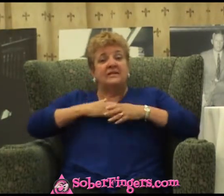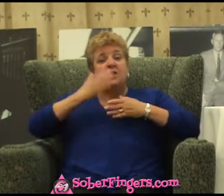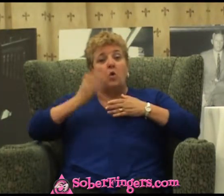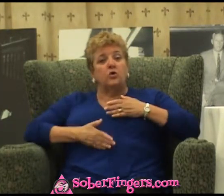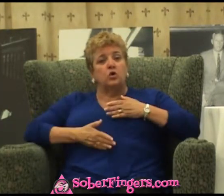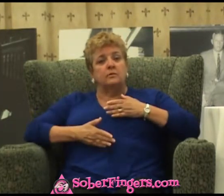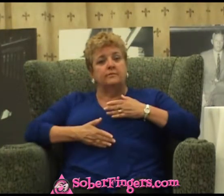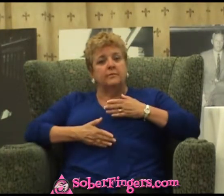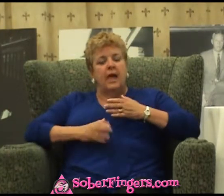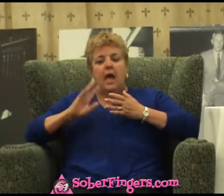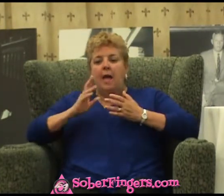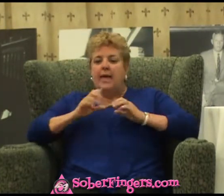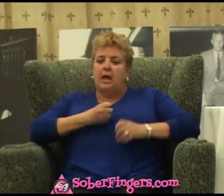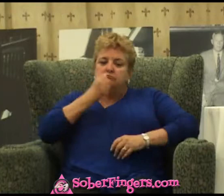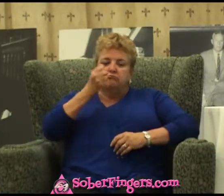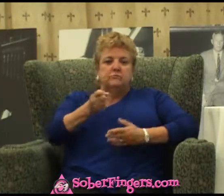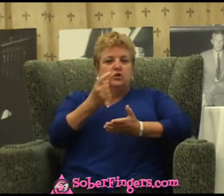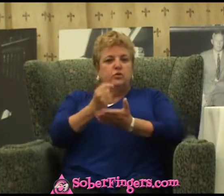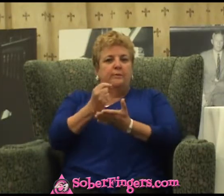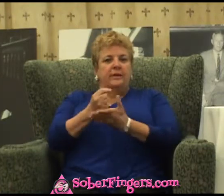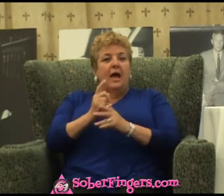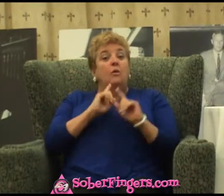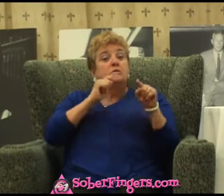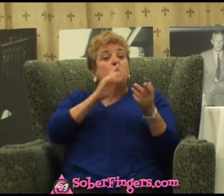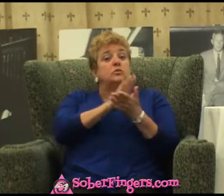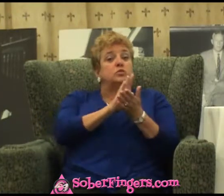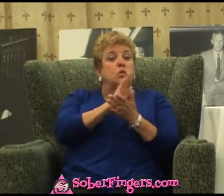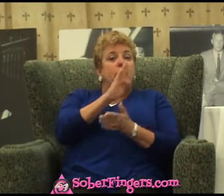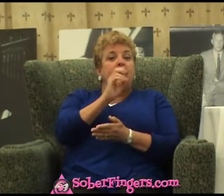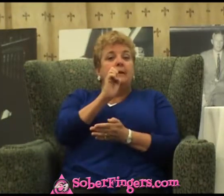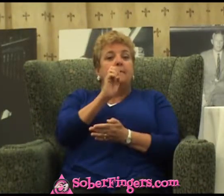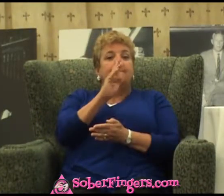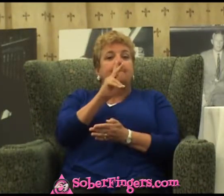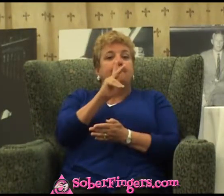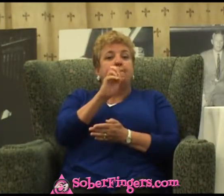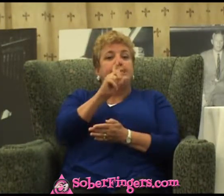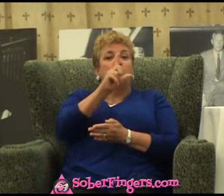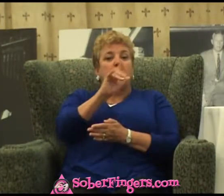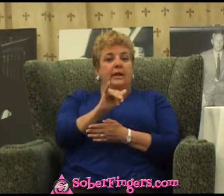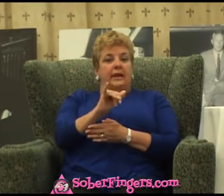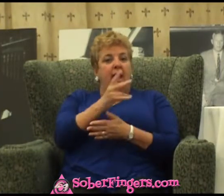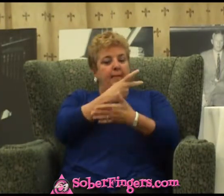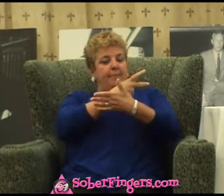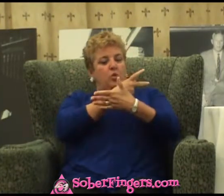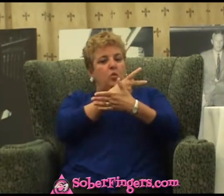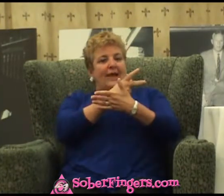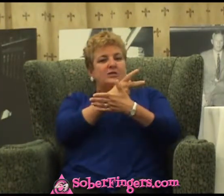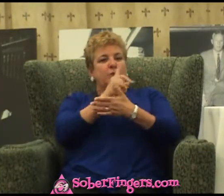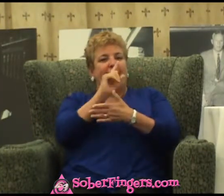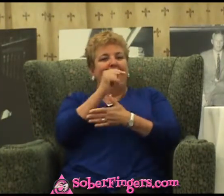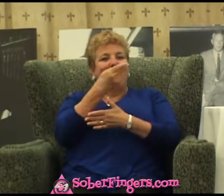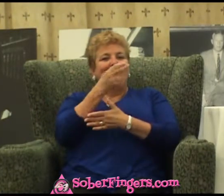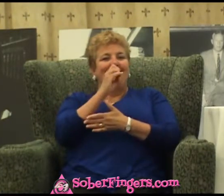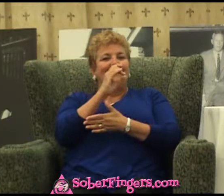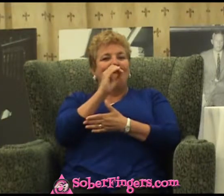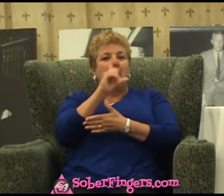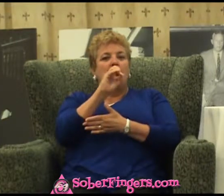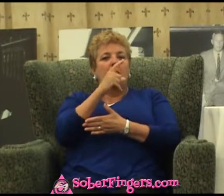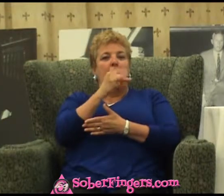21-day program in Berkeley. I was going to school in Berkeley at the Graduate Theological Union, which is a great place to learn stuff. 12